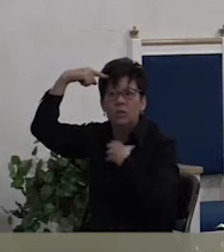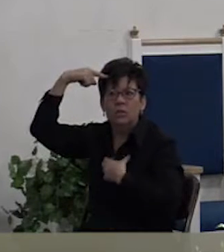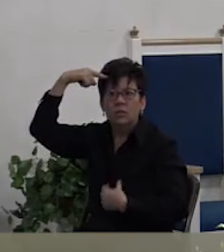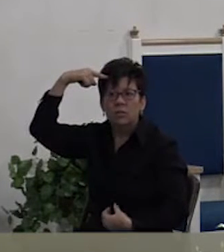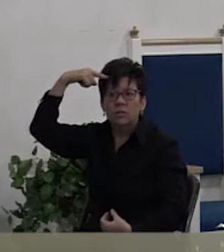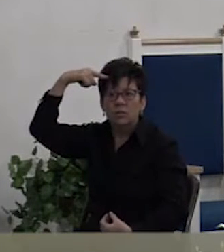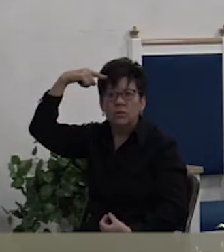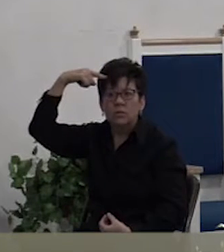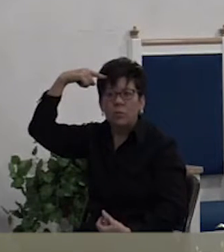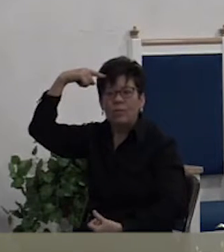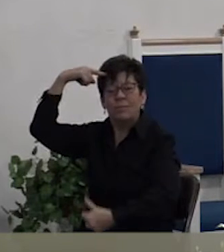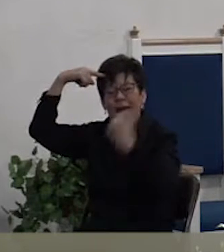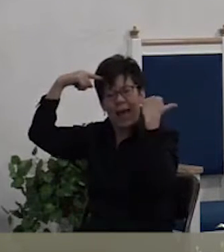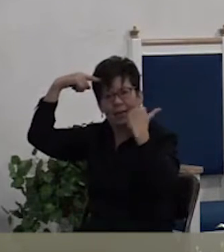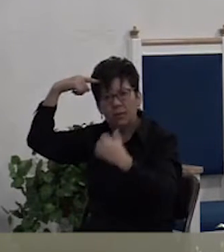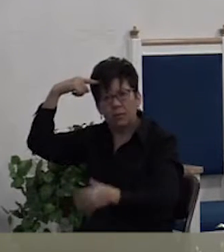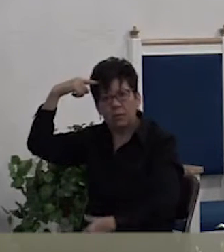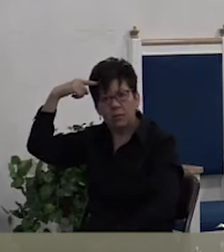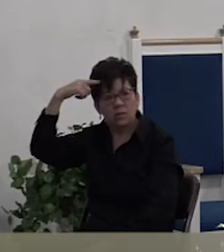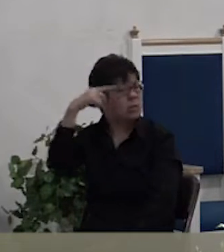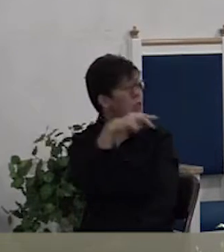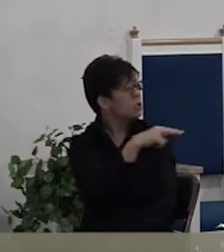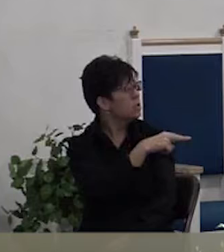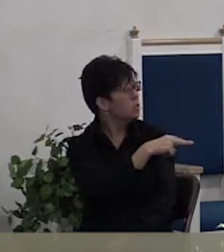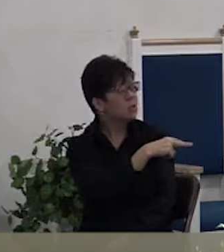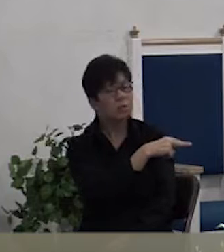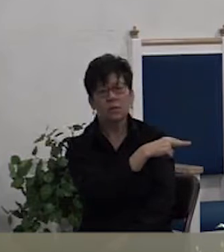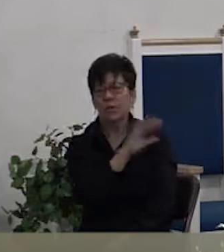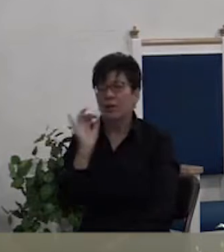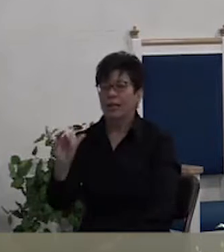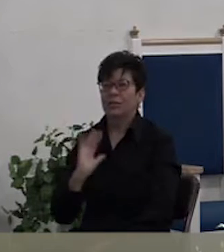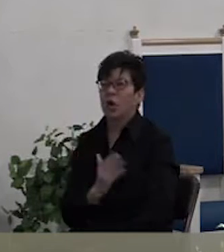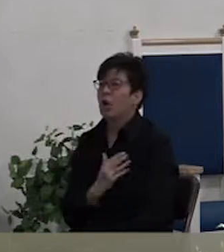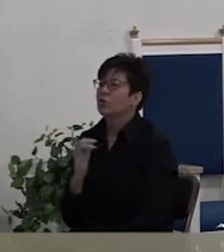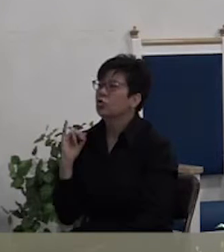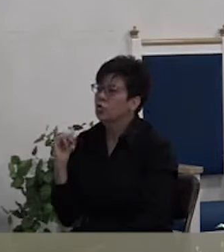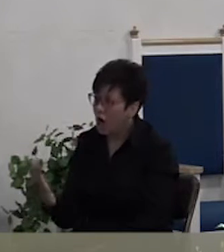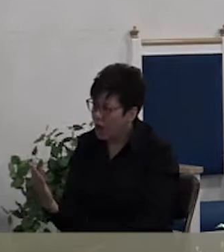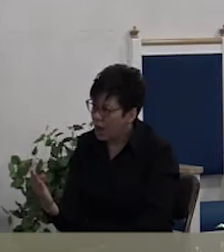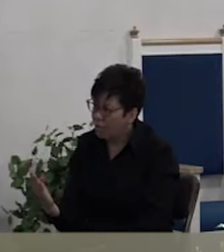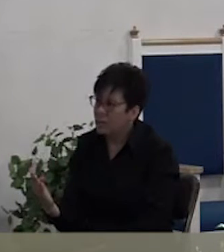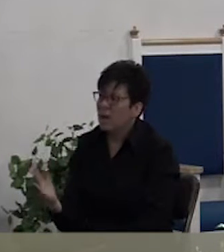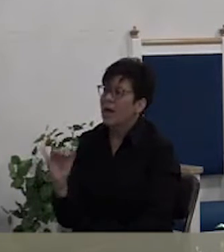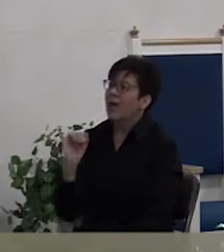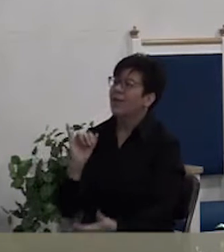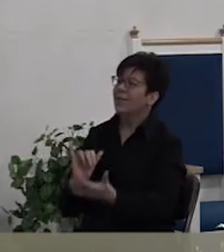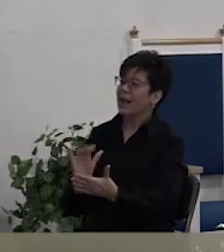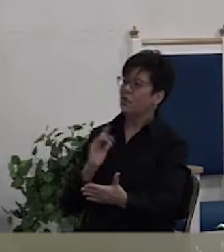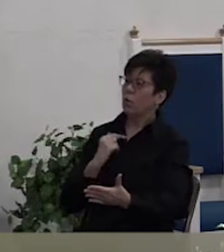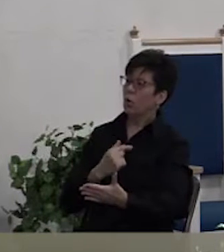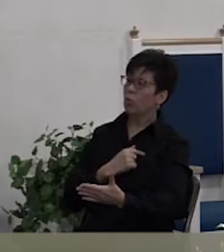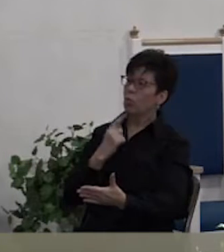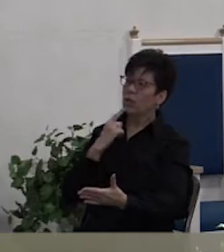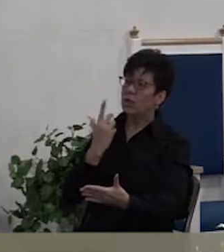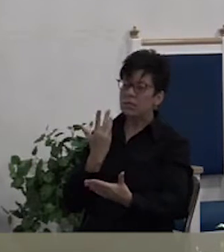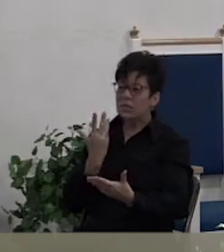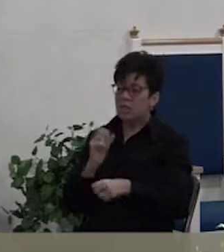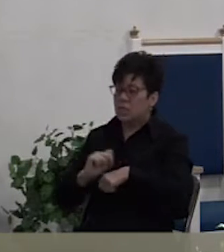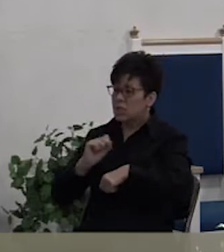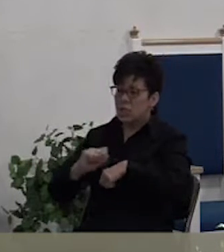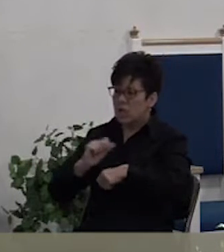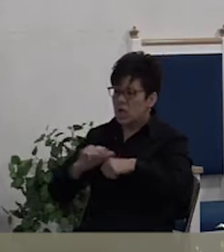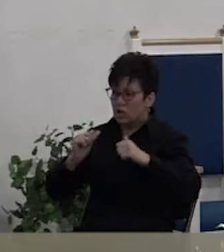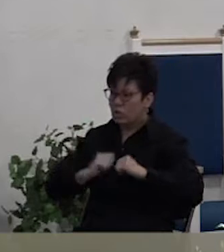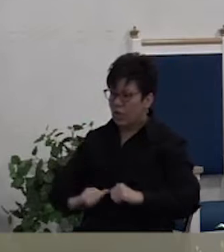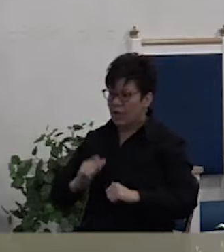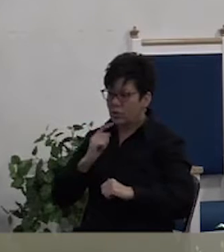desiring those things that they left. That's our job. That's what we spend our lives doing, is trying